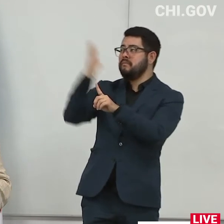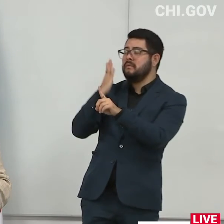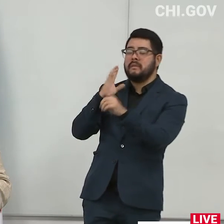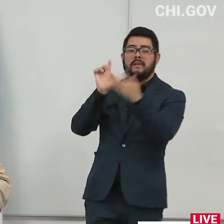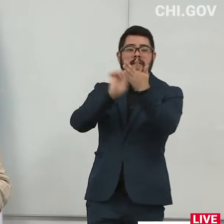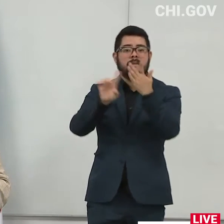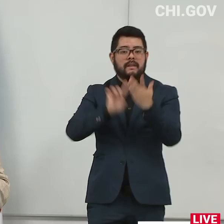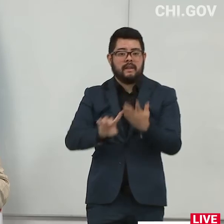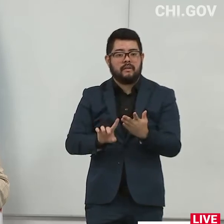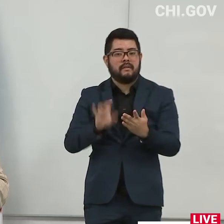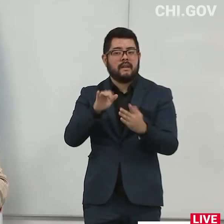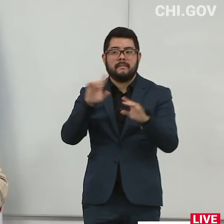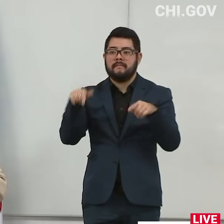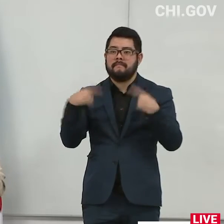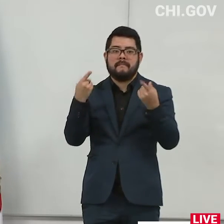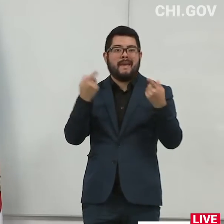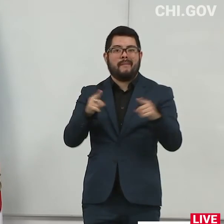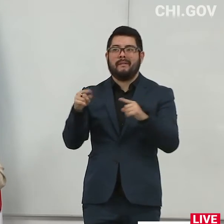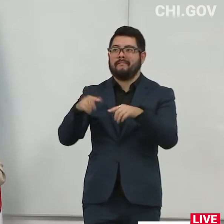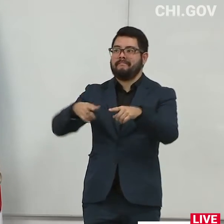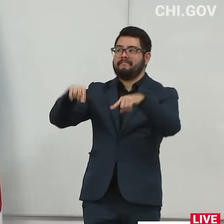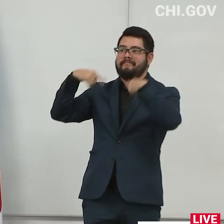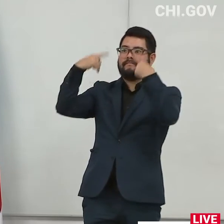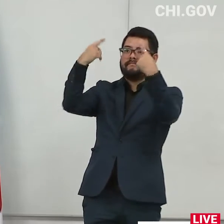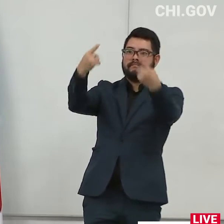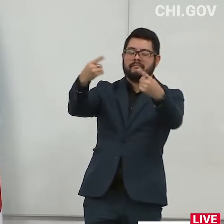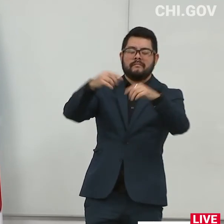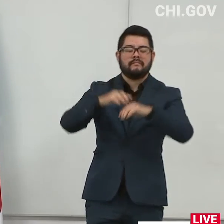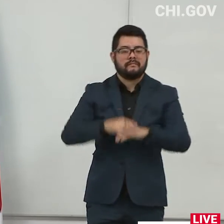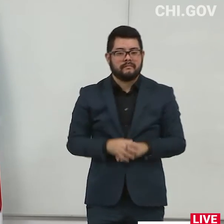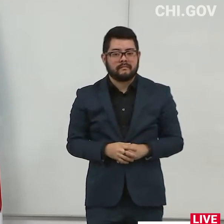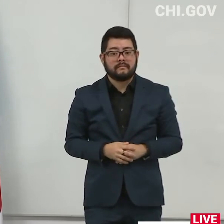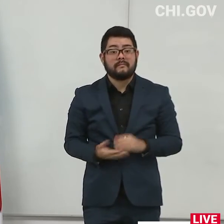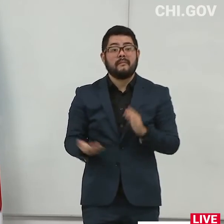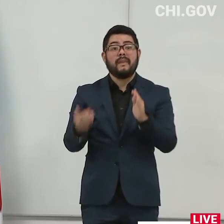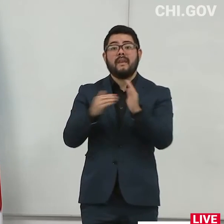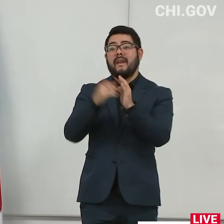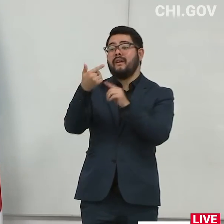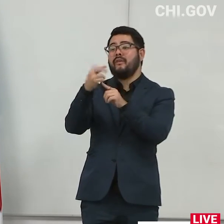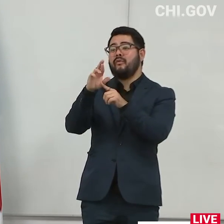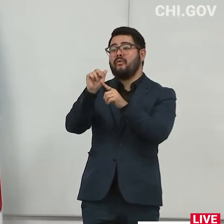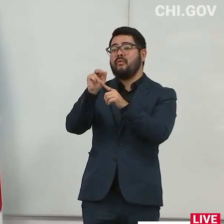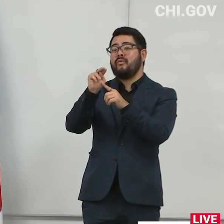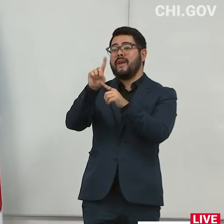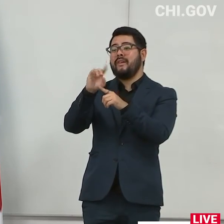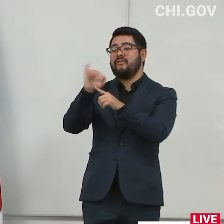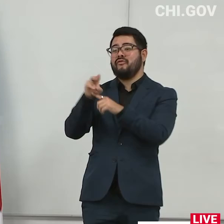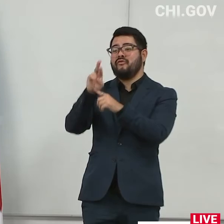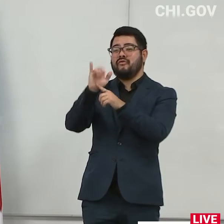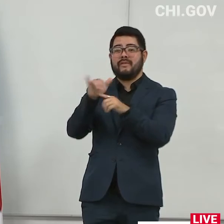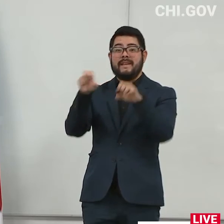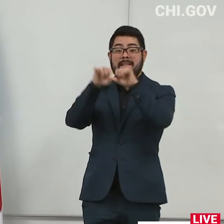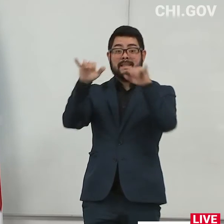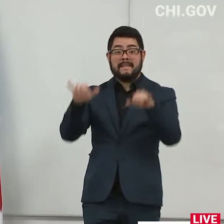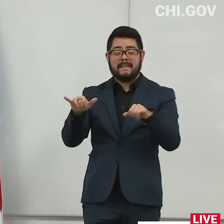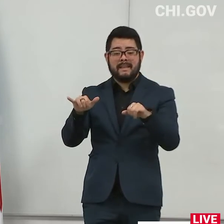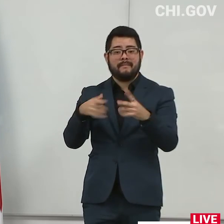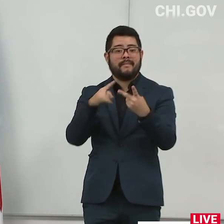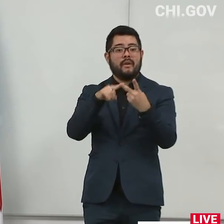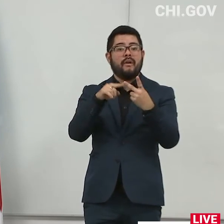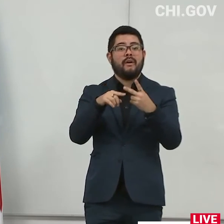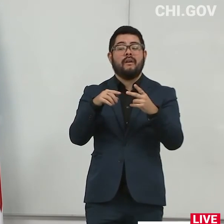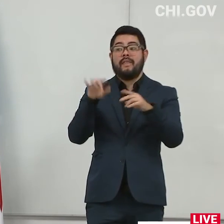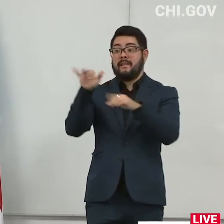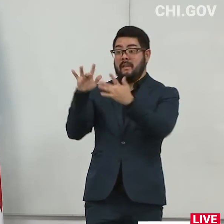have been long-standing. And, you know, again, having the grand jury system come back online, the courts being opened up again, that